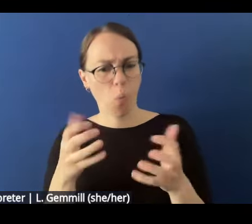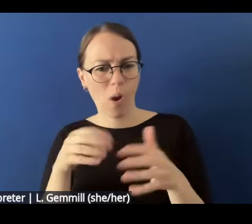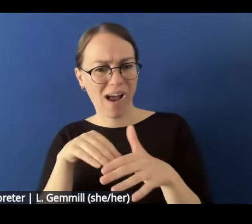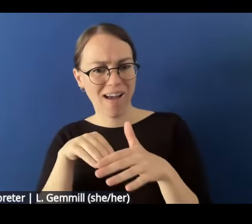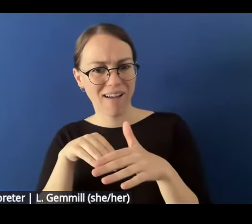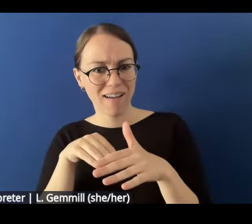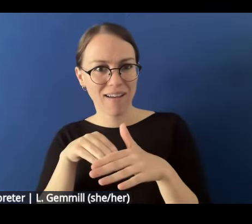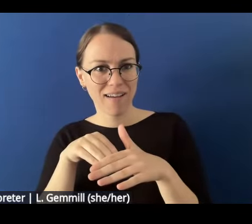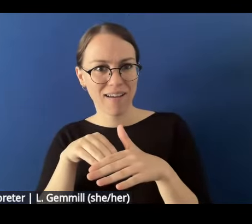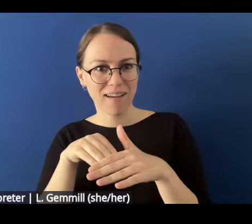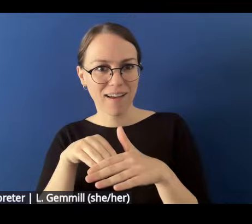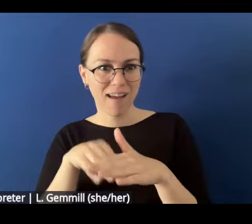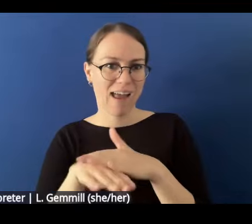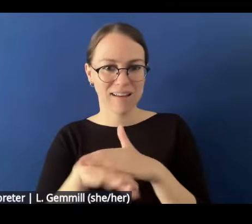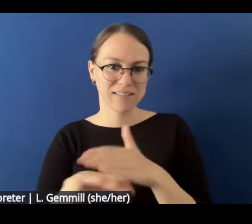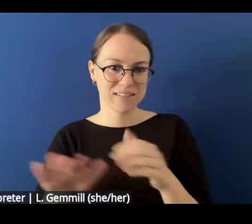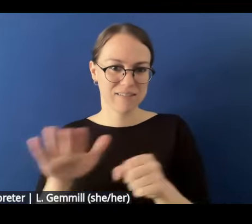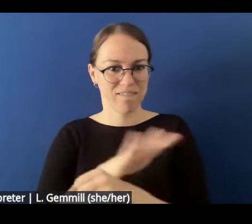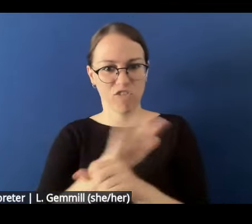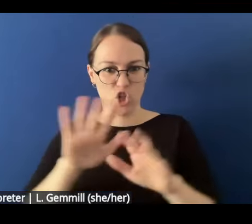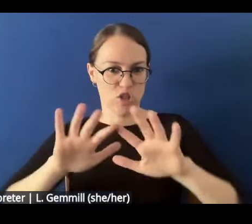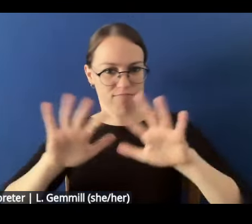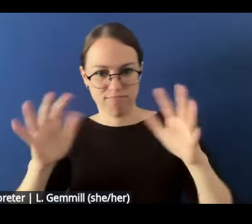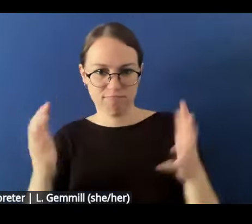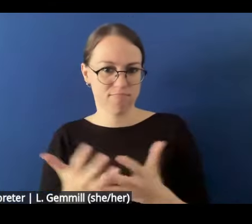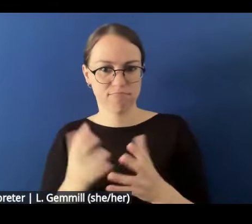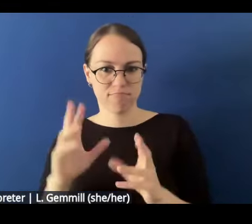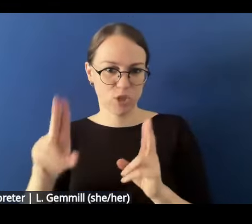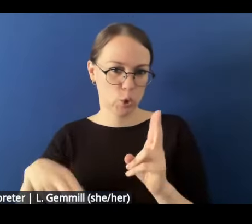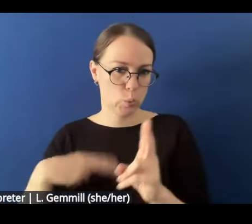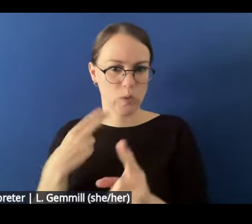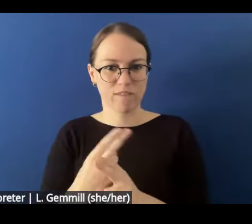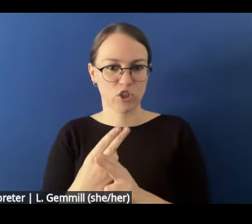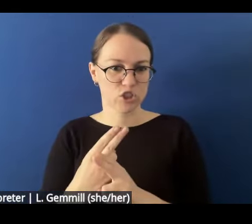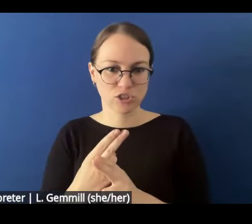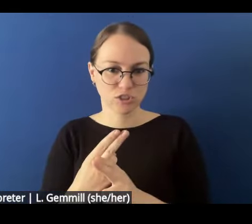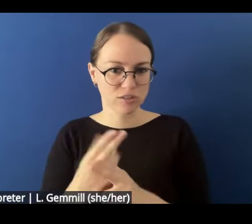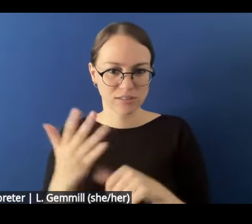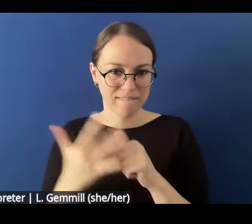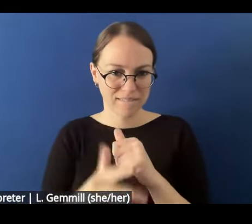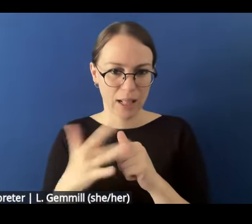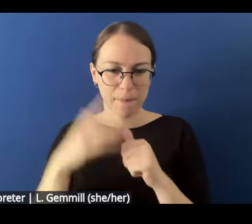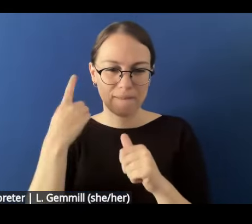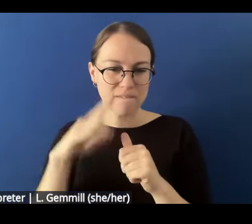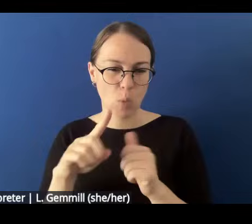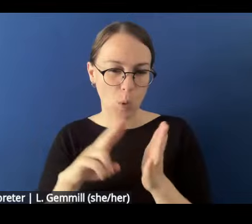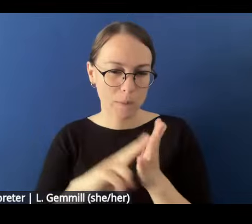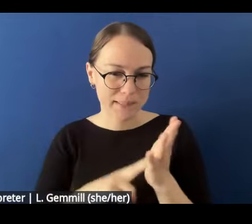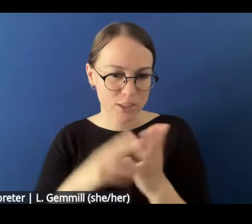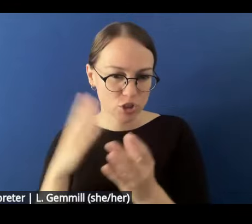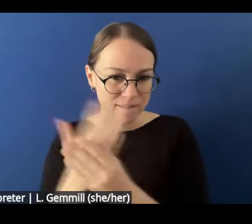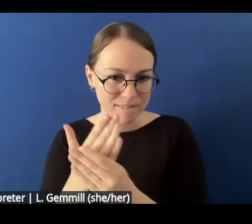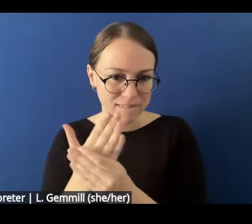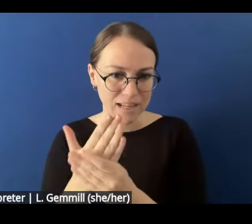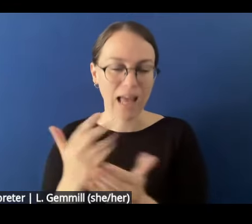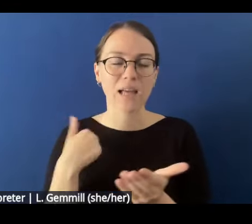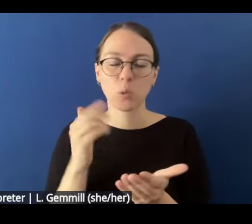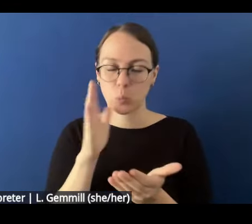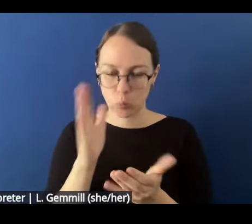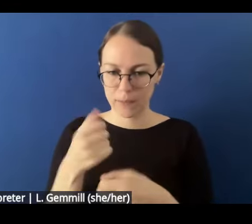universe of the petition filing. We do make the entire universe available at the time we release the sample. And so we will release